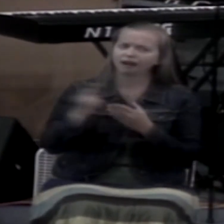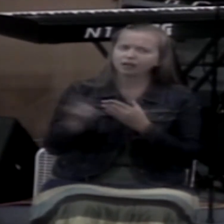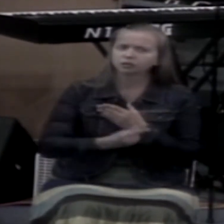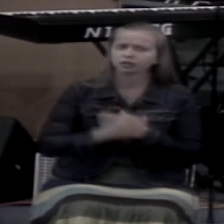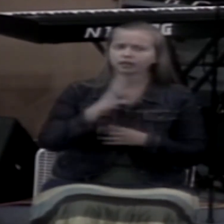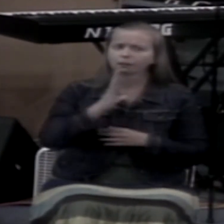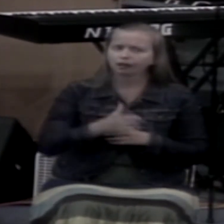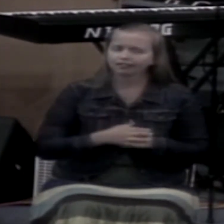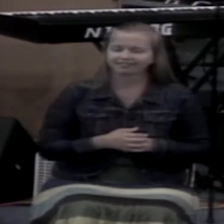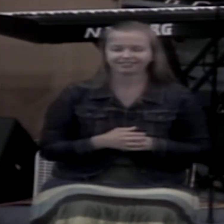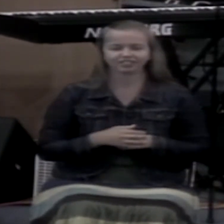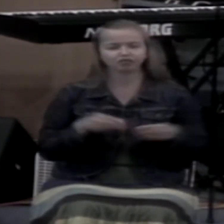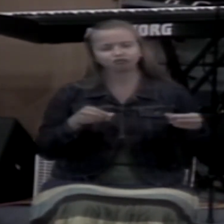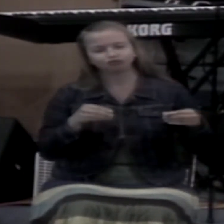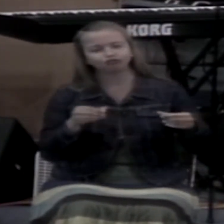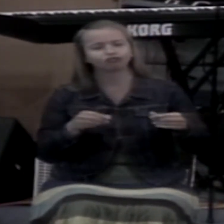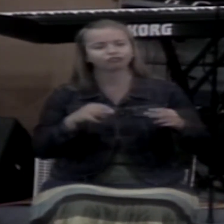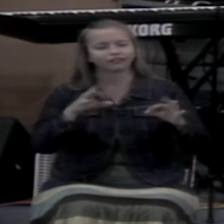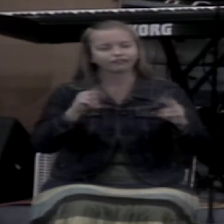Isn't it true that